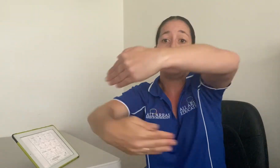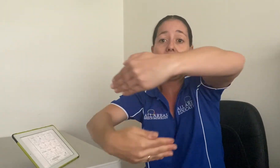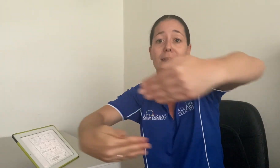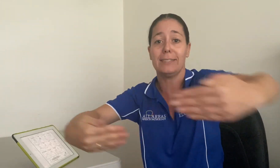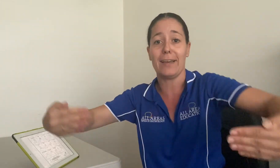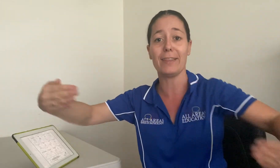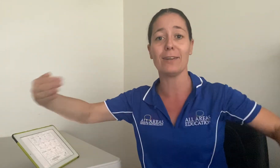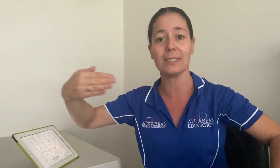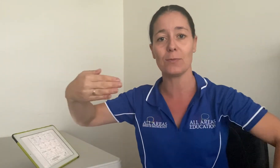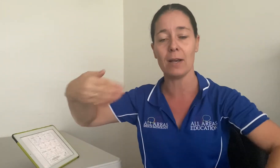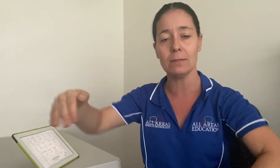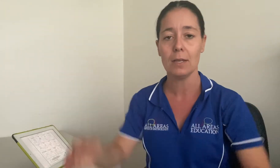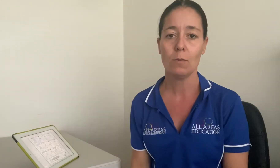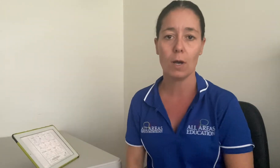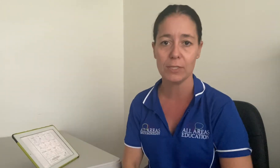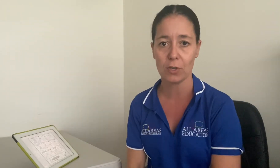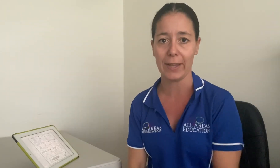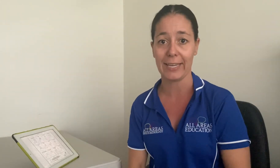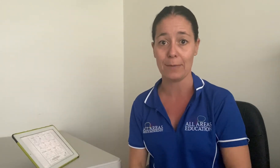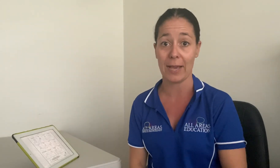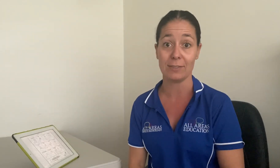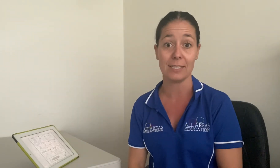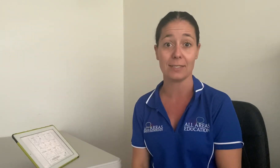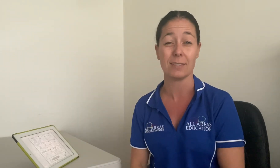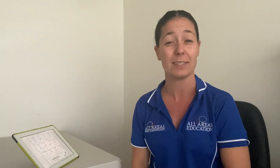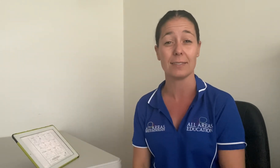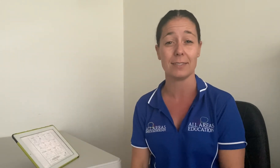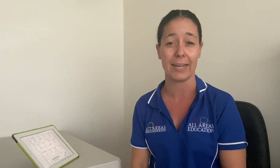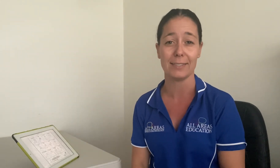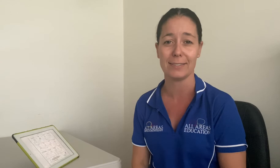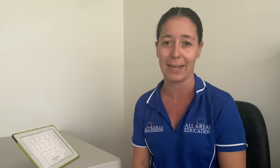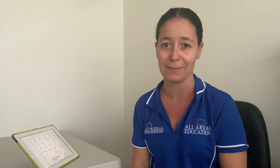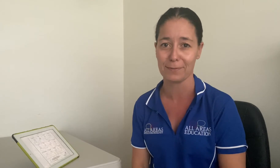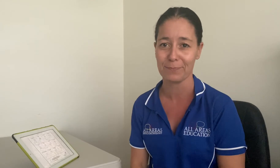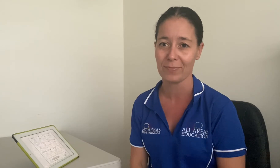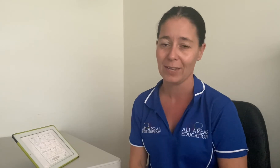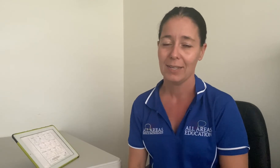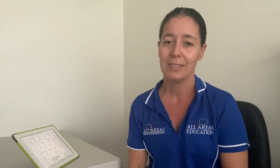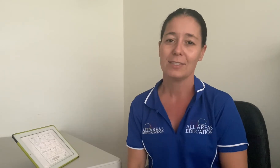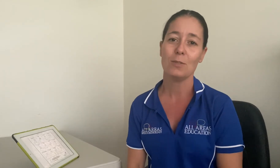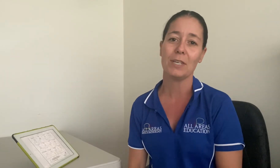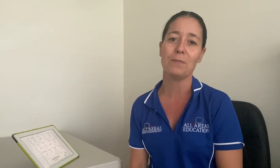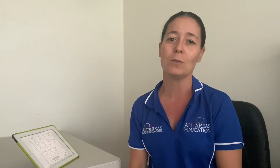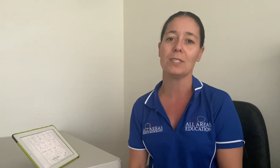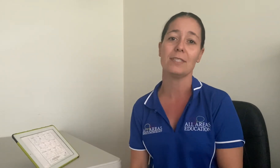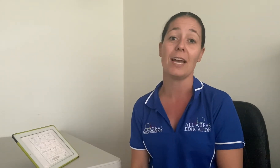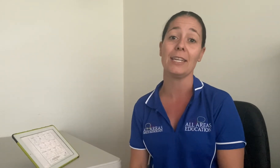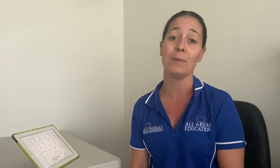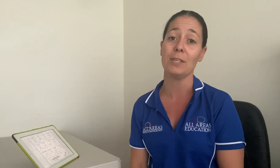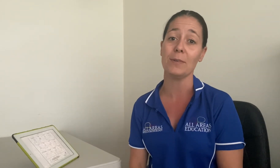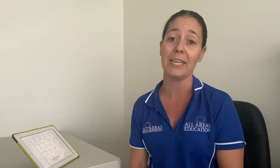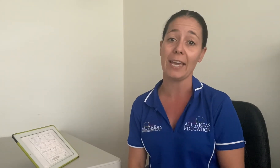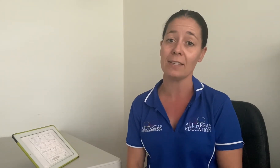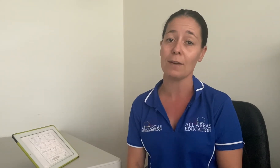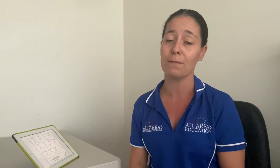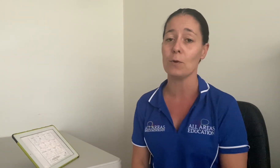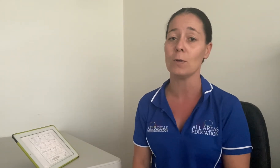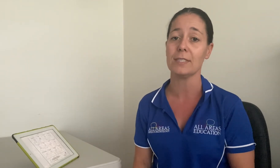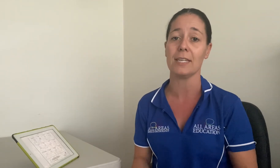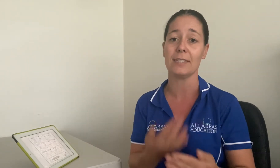hugs out there as well while we try and keep our distance and stay safe. So looking forward to signing with you again for Sunday's